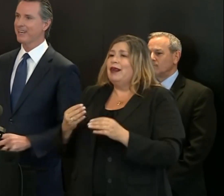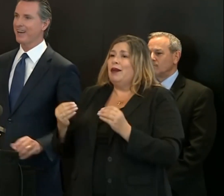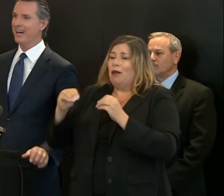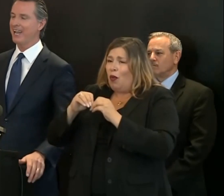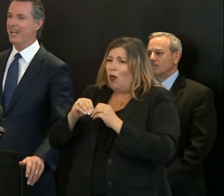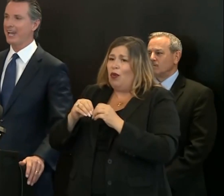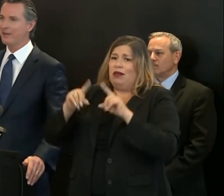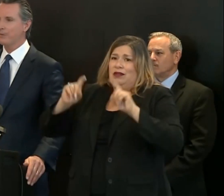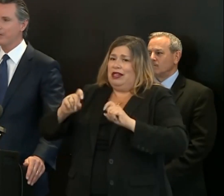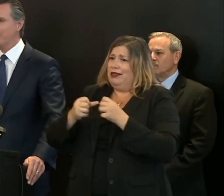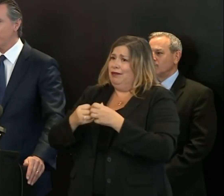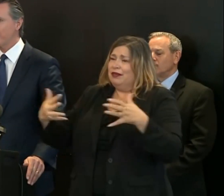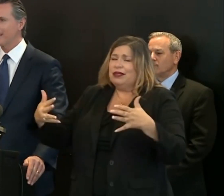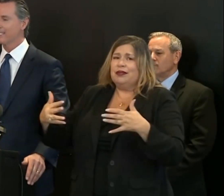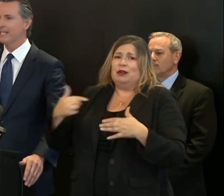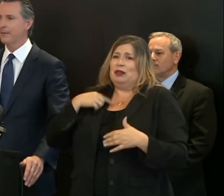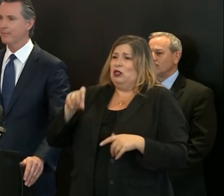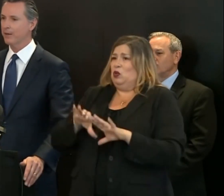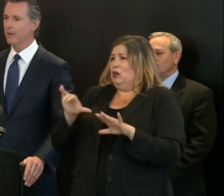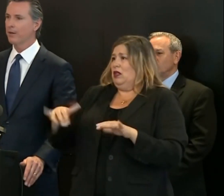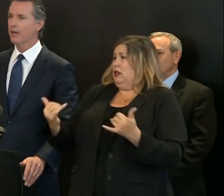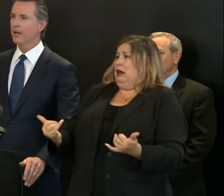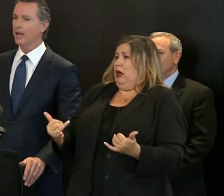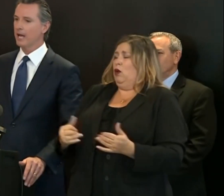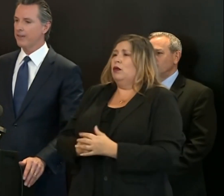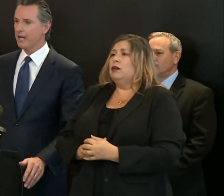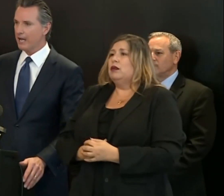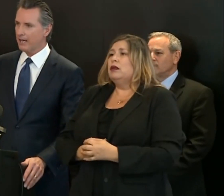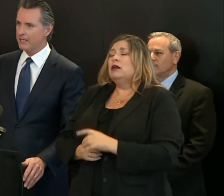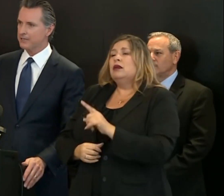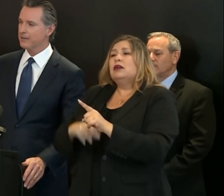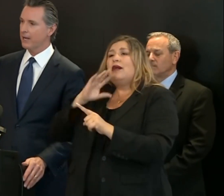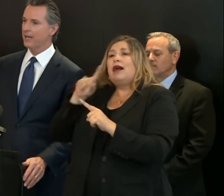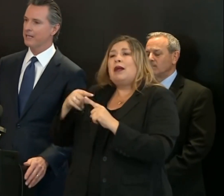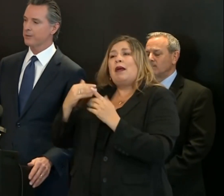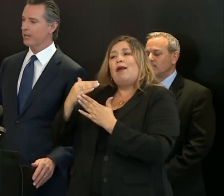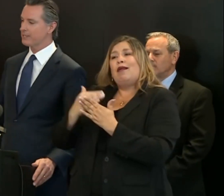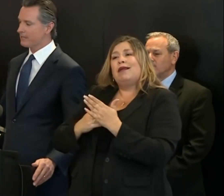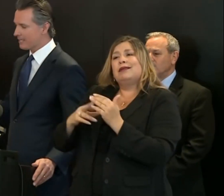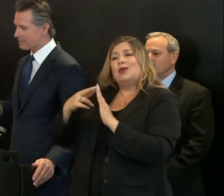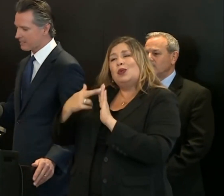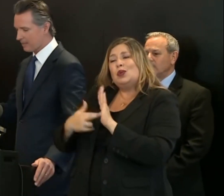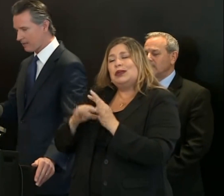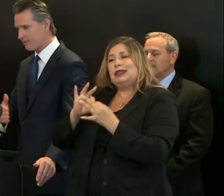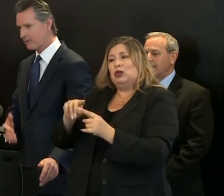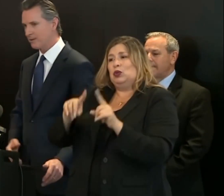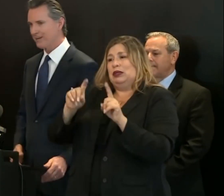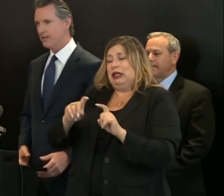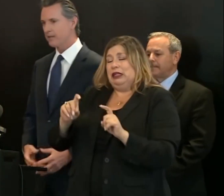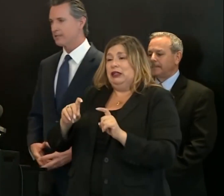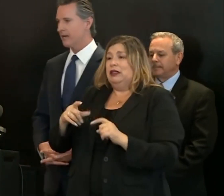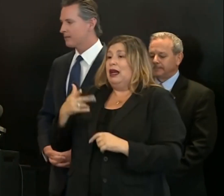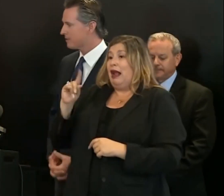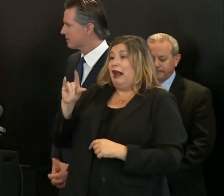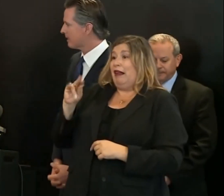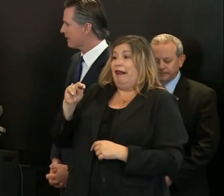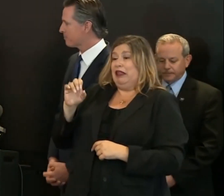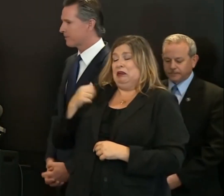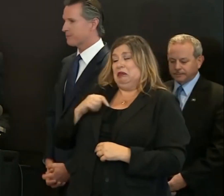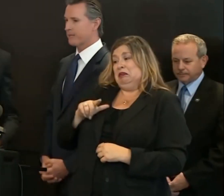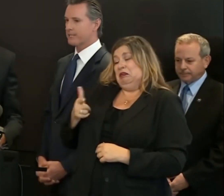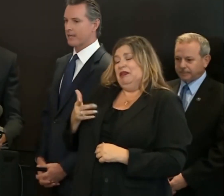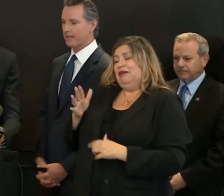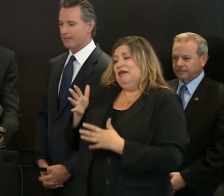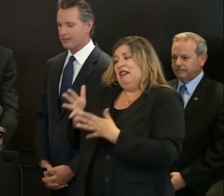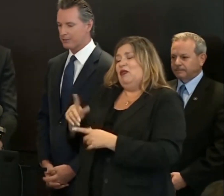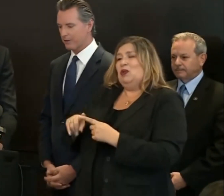testing, and we need to do that today. And the guidelines, as it relates to the testing, I'll leave to the doctors and the